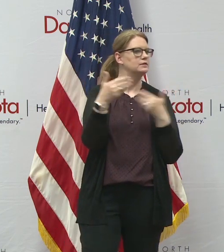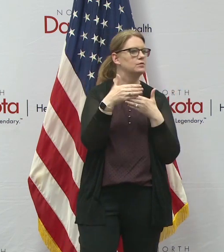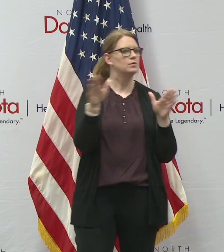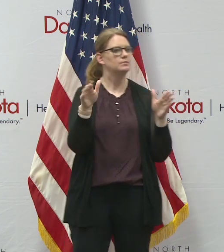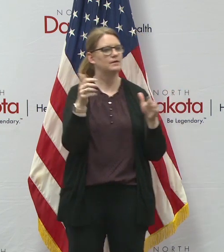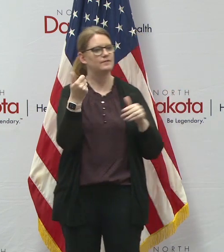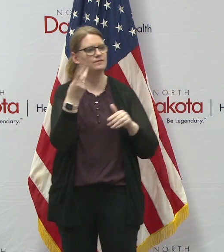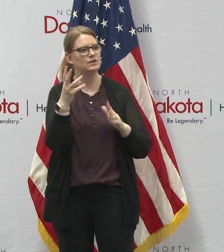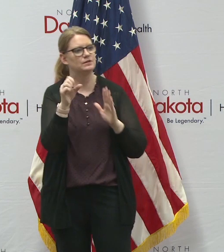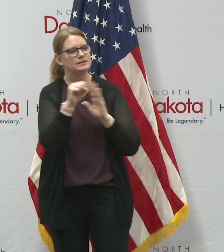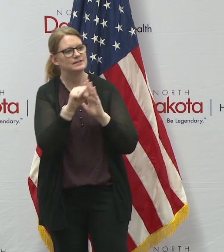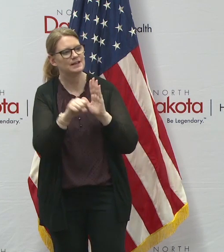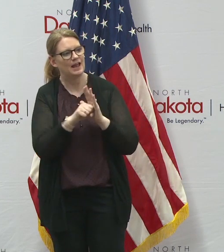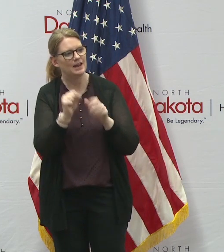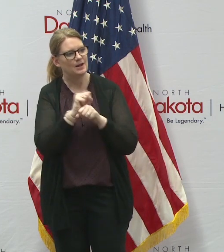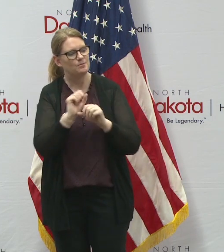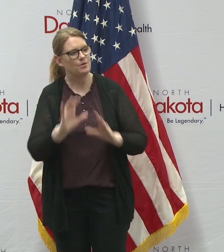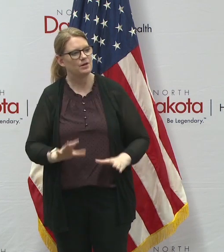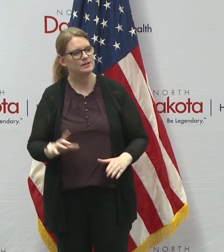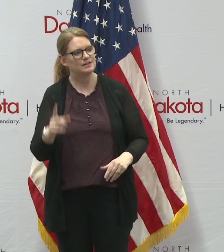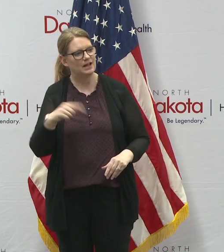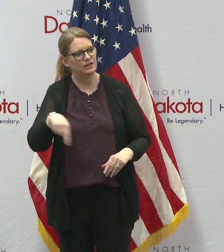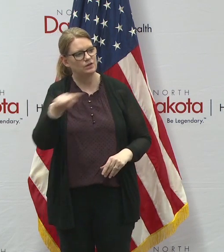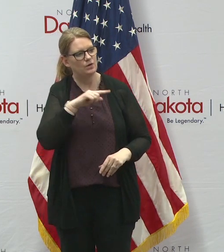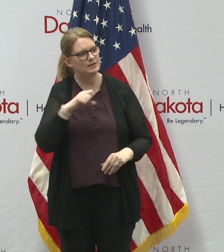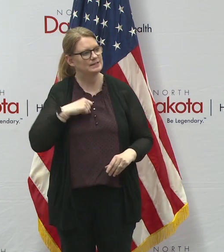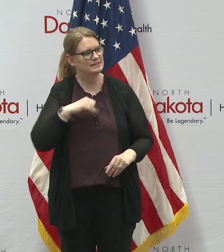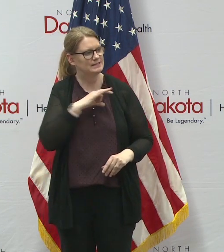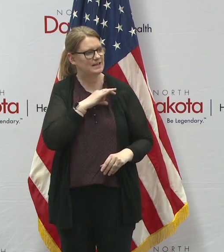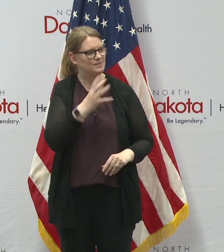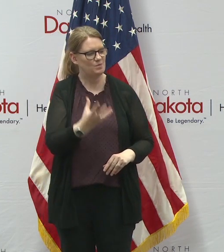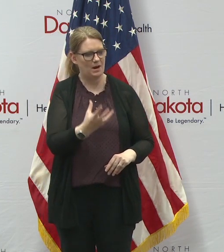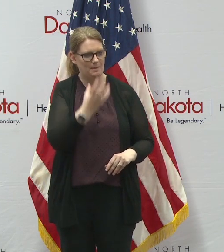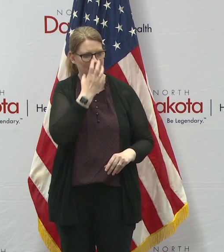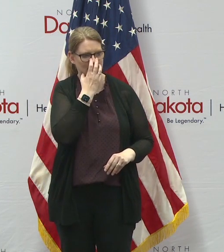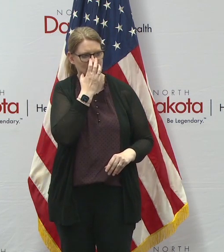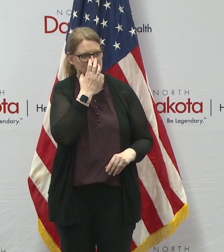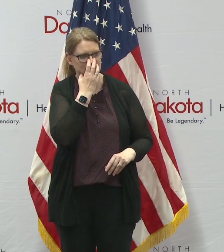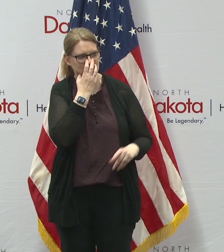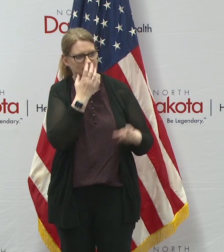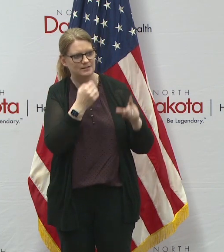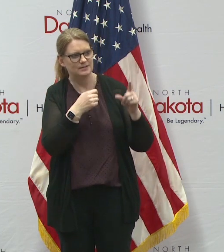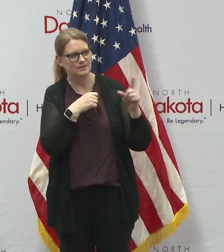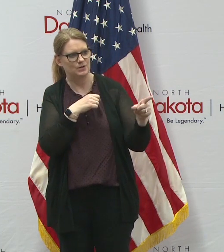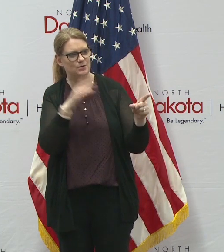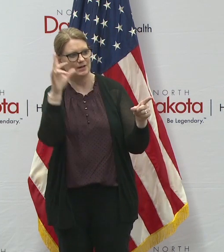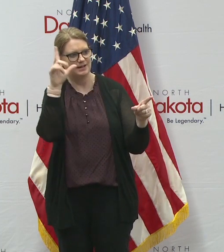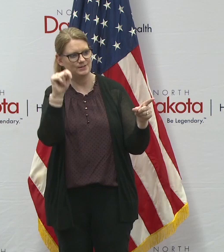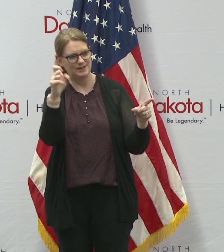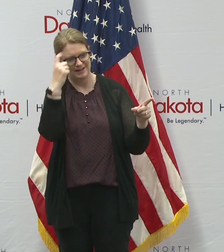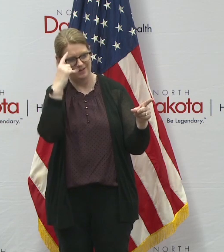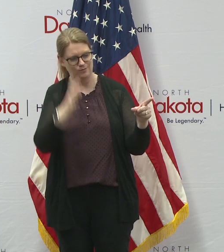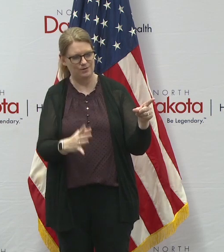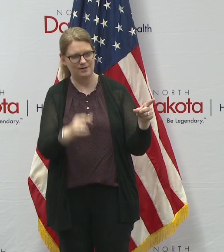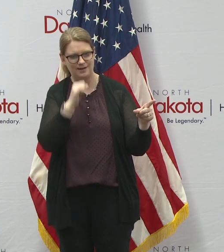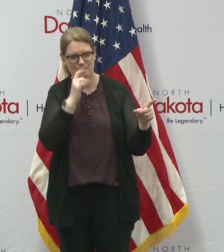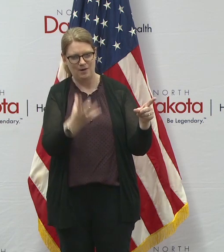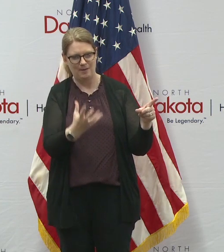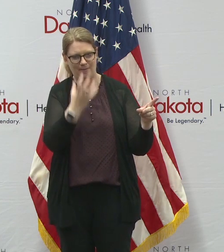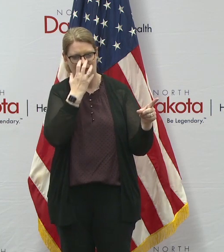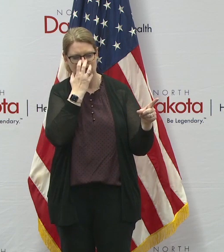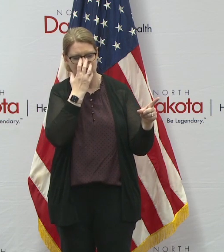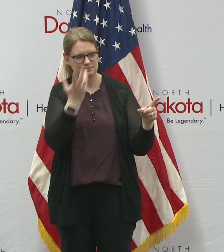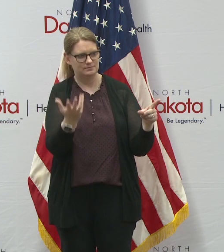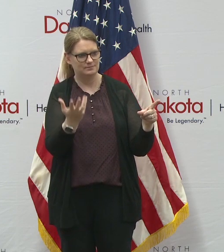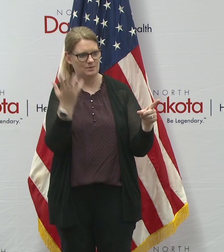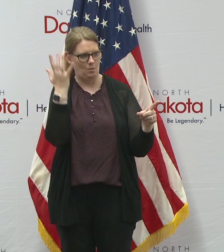few state employees and some of your staff members wearing masks, but you and the Lieutenant Governor are not. Wondering